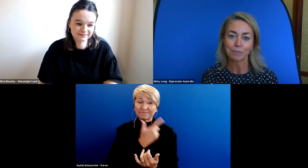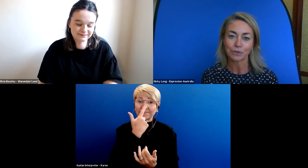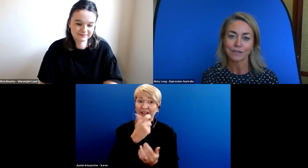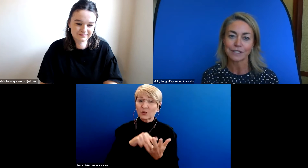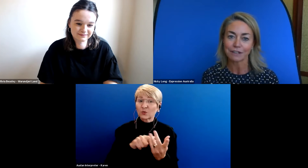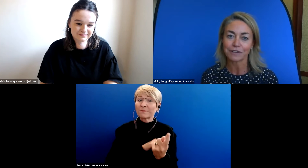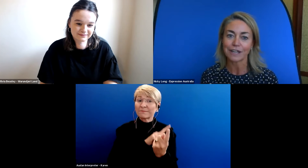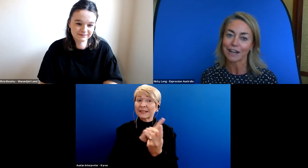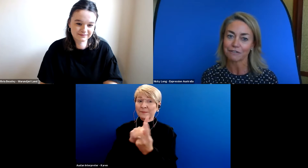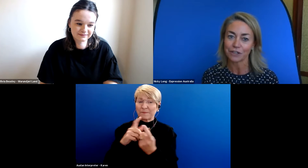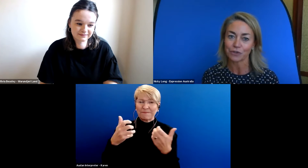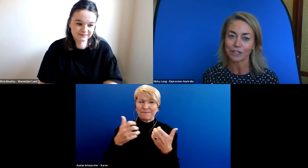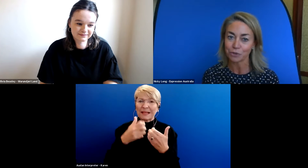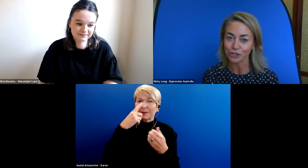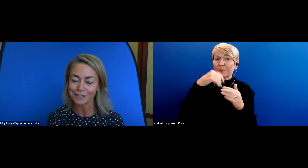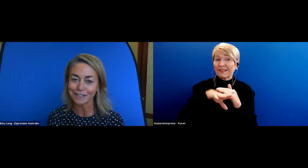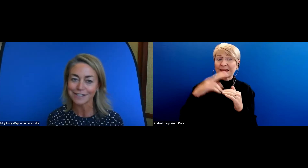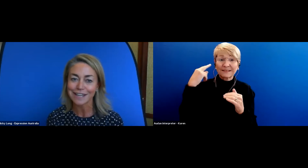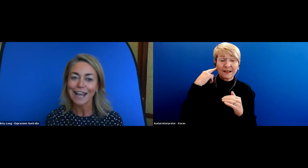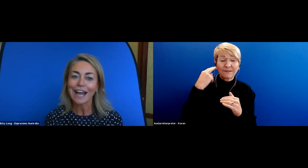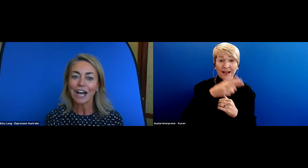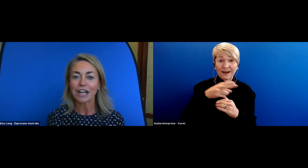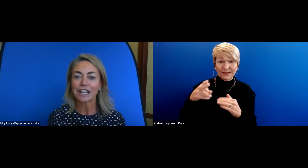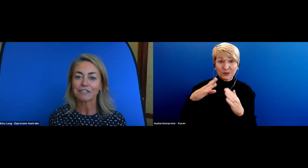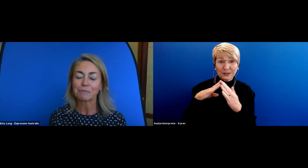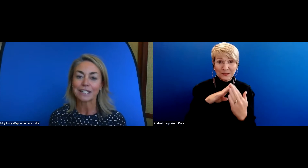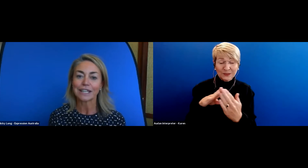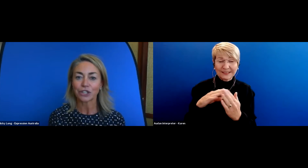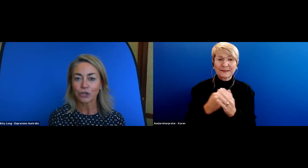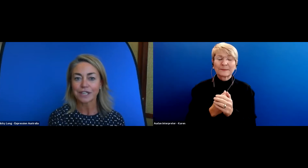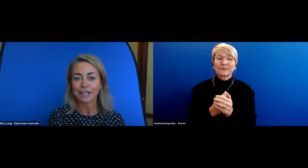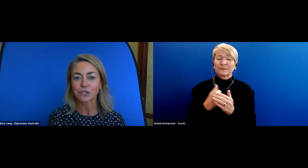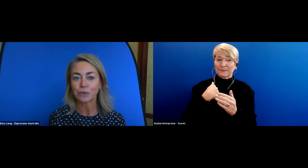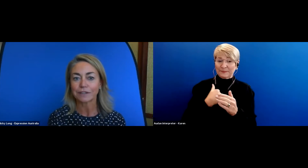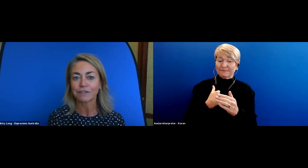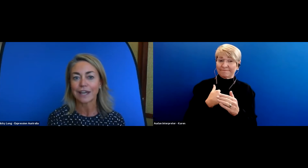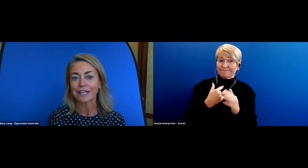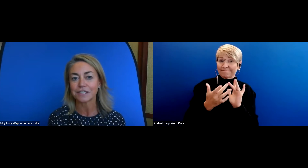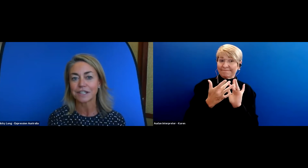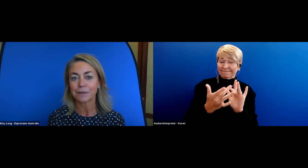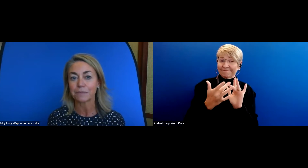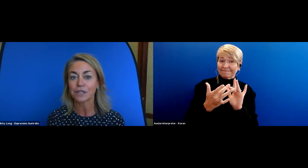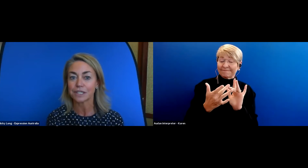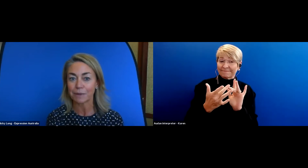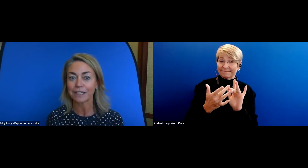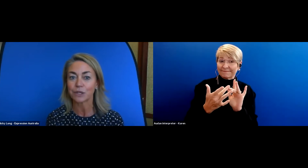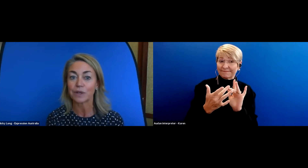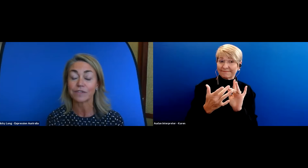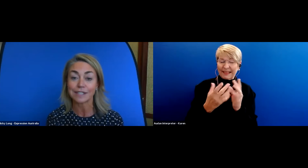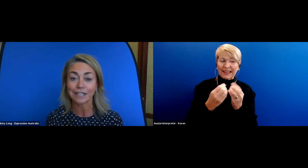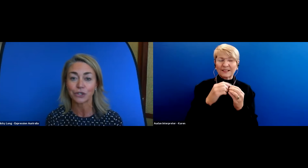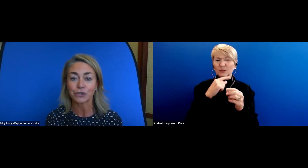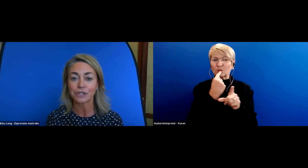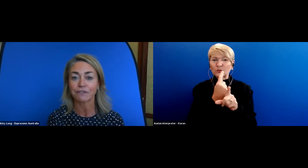of people in the deaf and hard of hearing communities. I have been in contact with and speaking